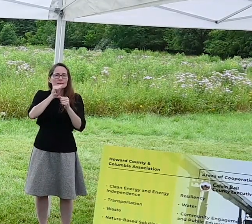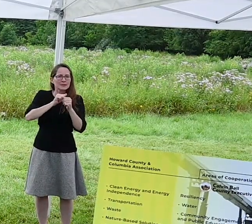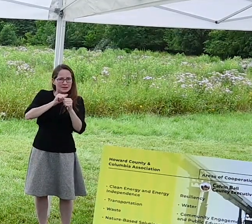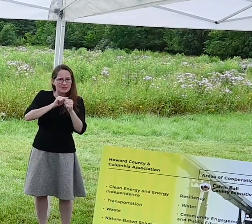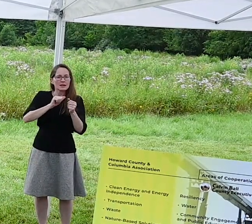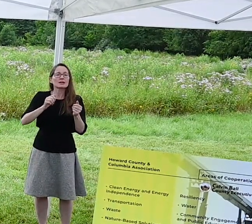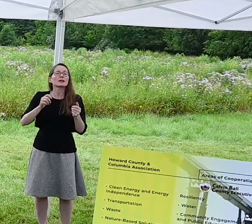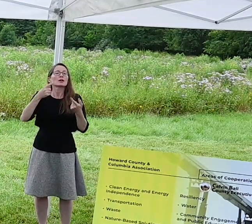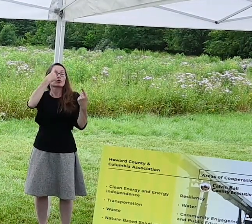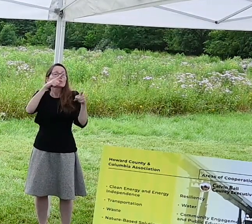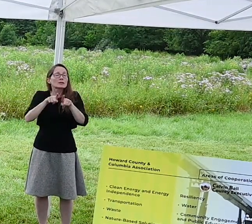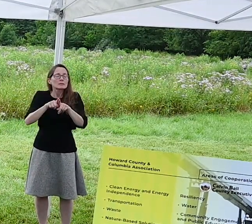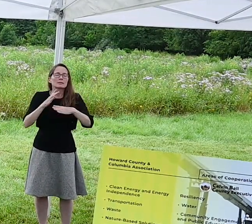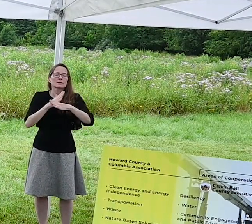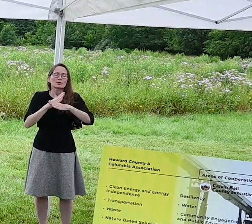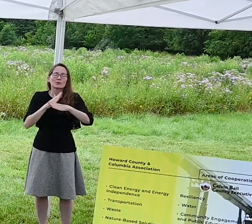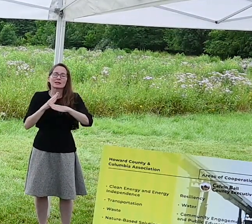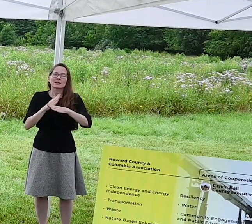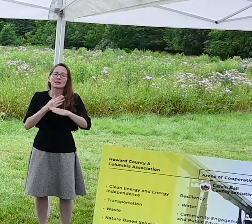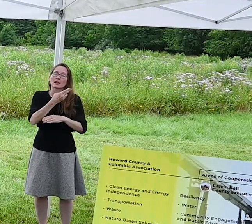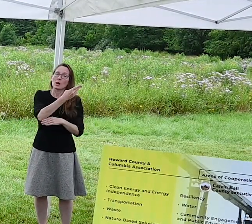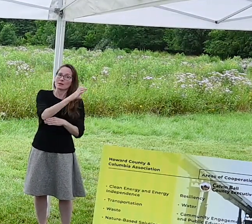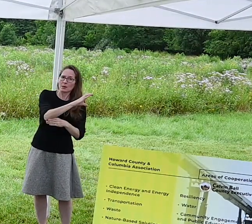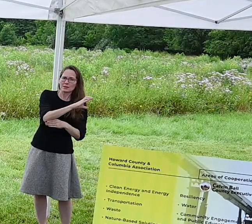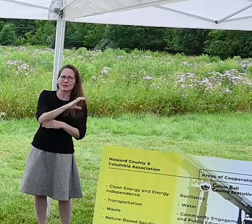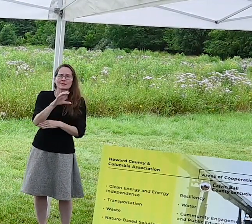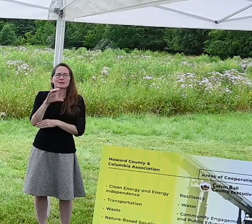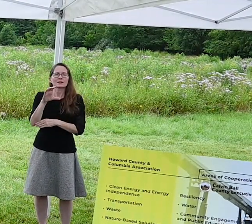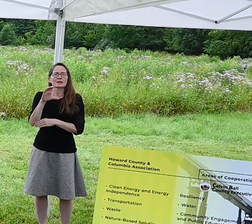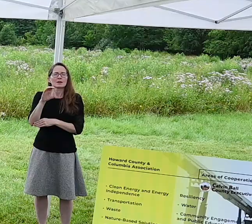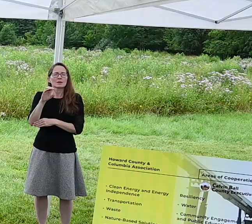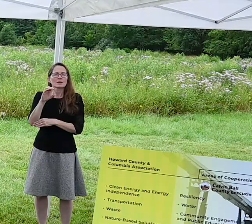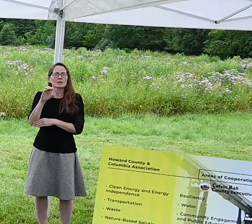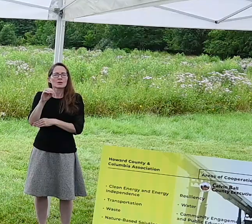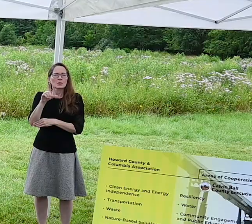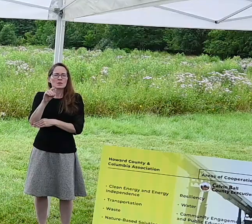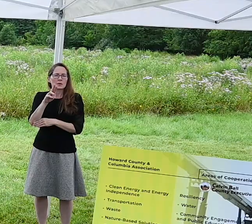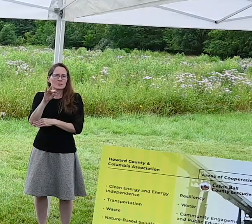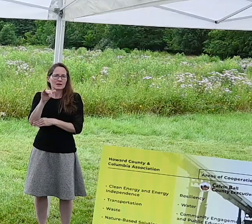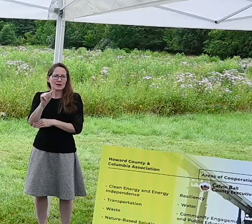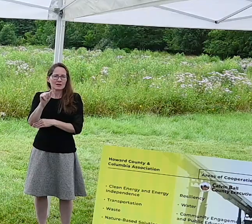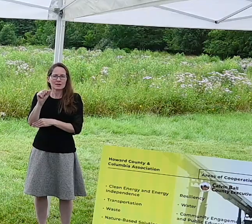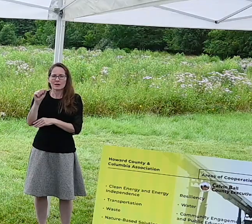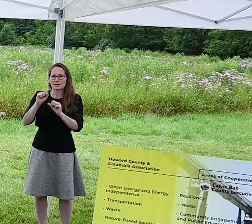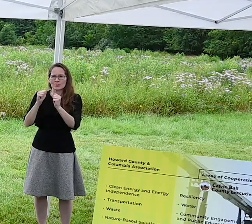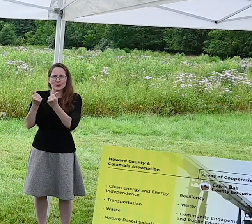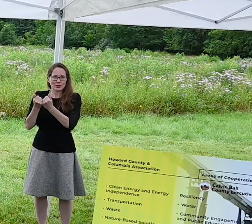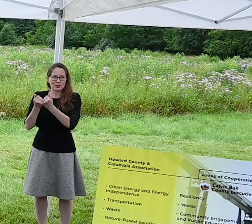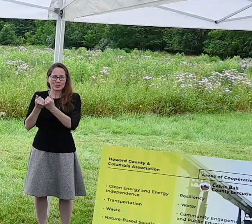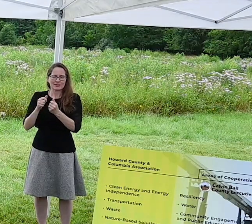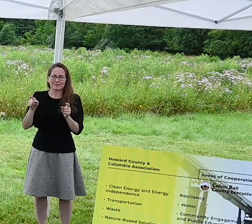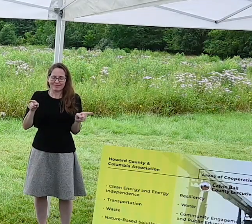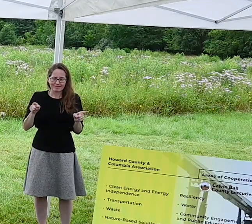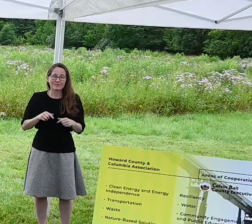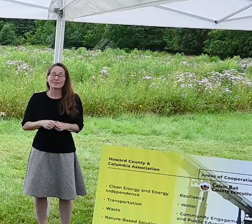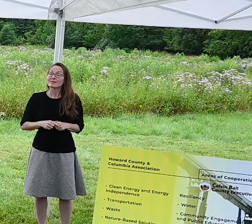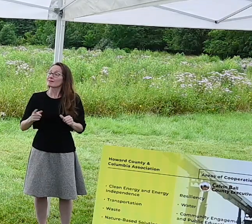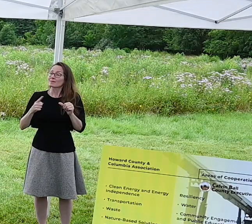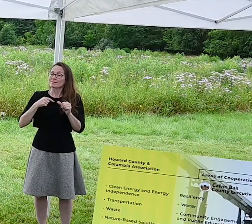the Columbia Association. So, first off, I'd like to introduce, as our first